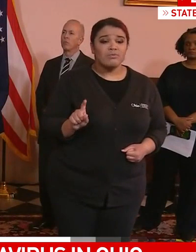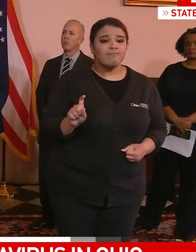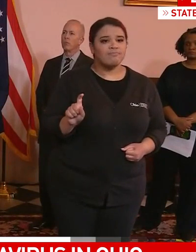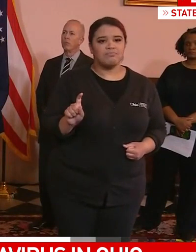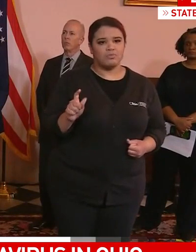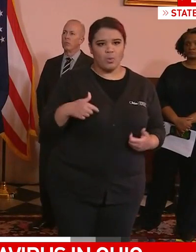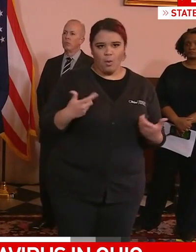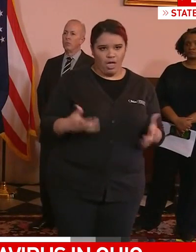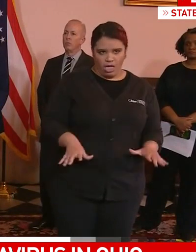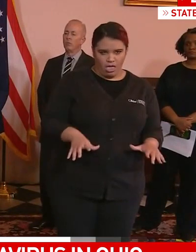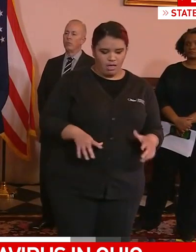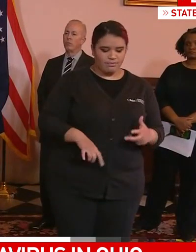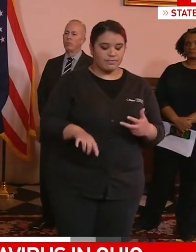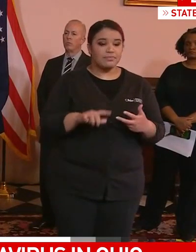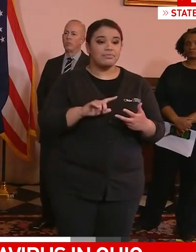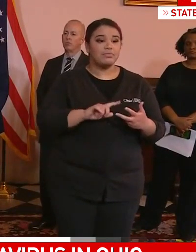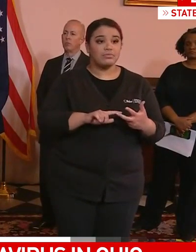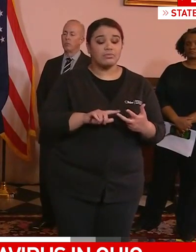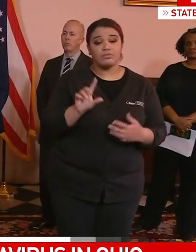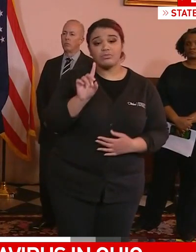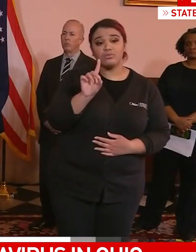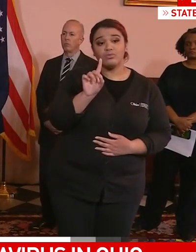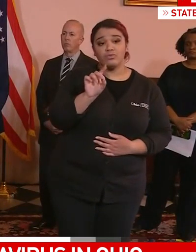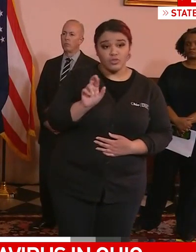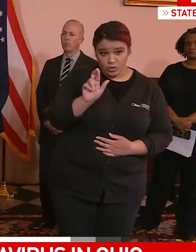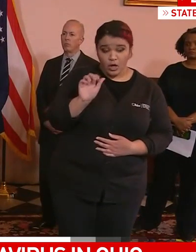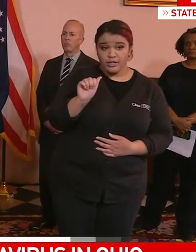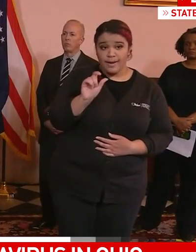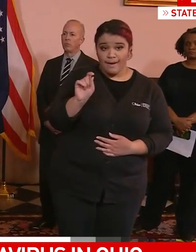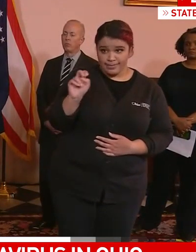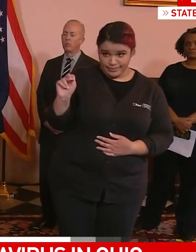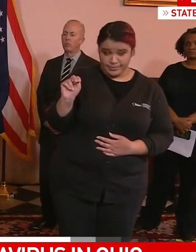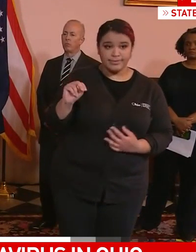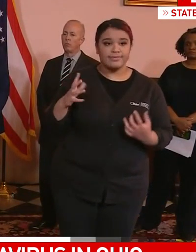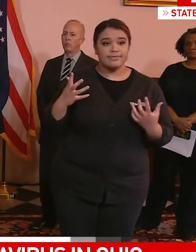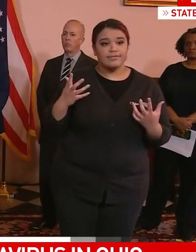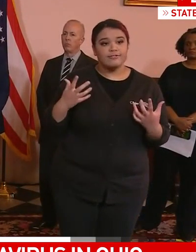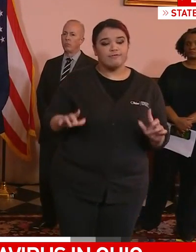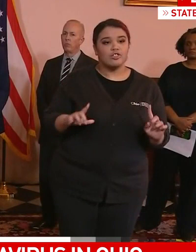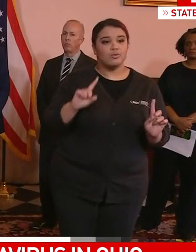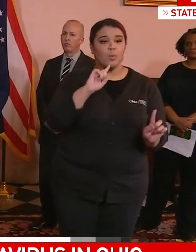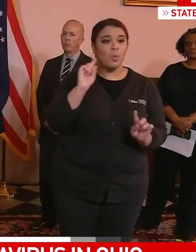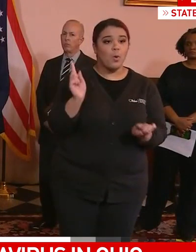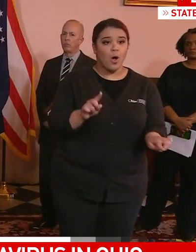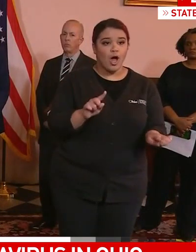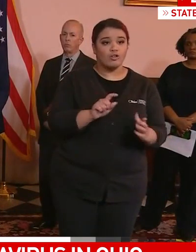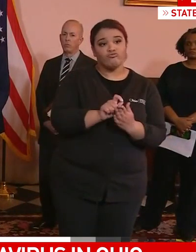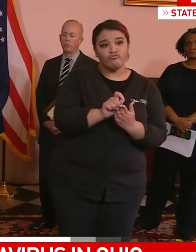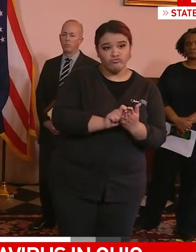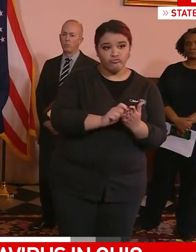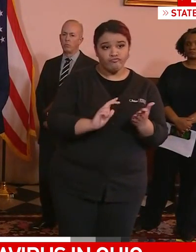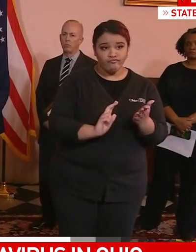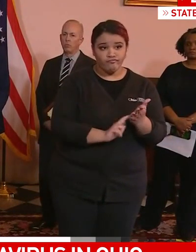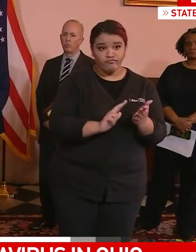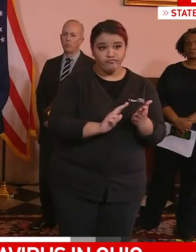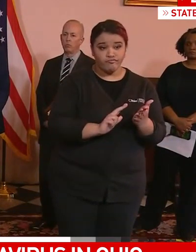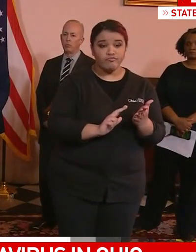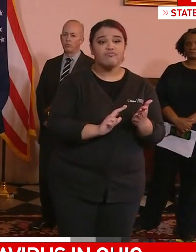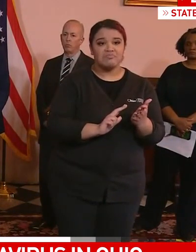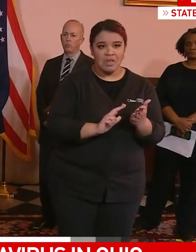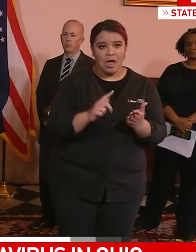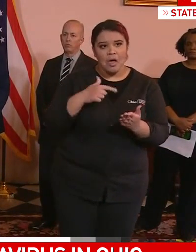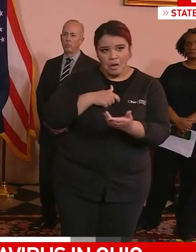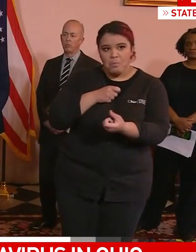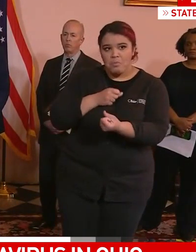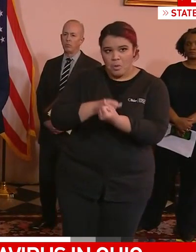Dr. Acton in her order made, is an order that I fully support. It was made